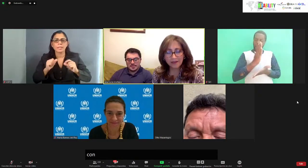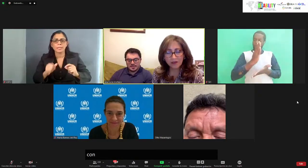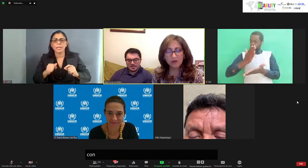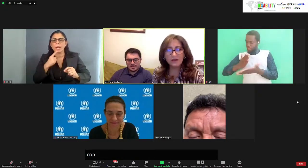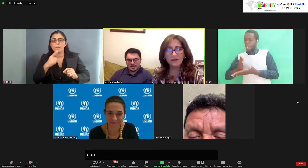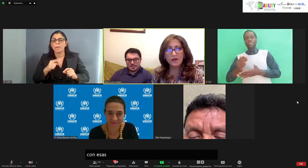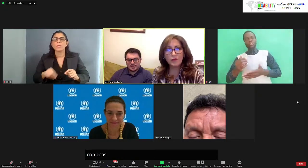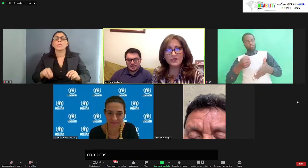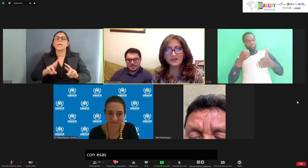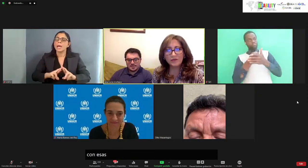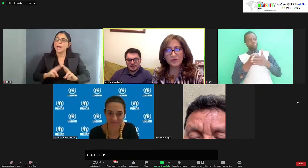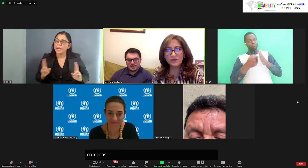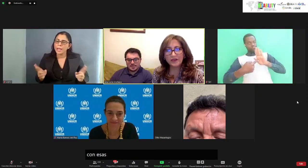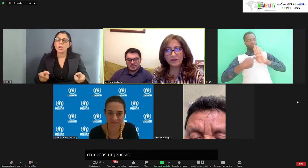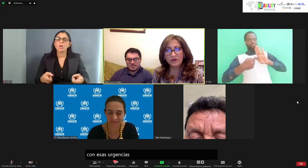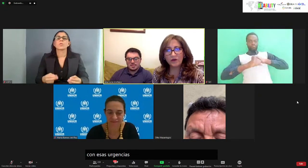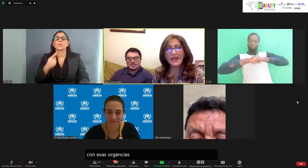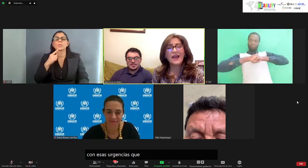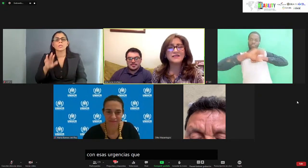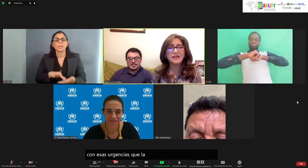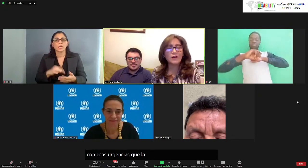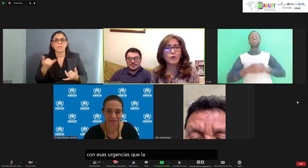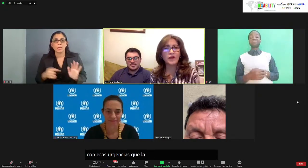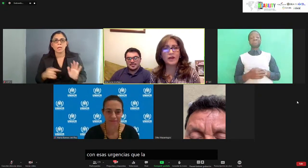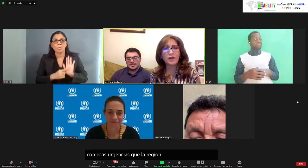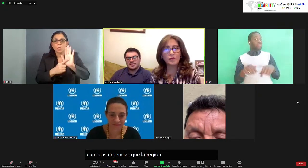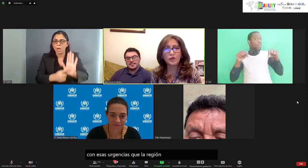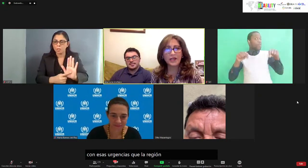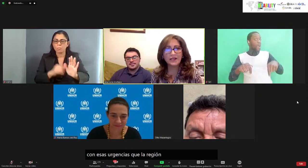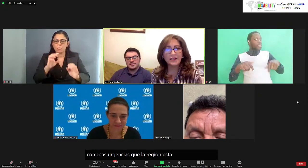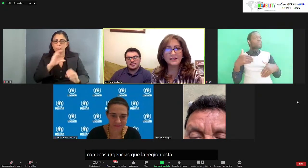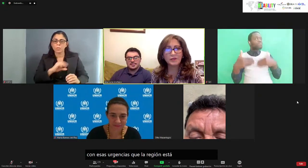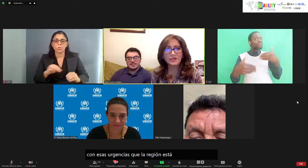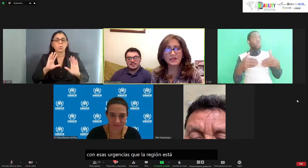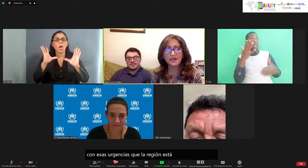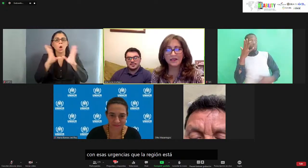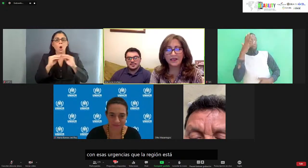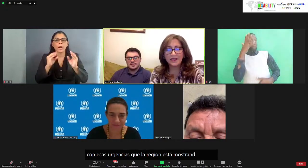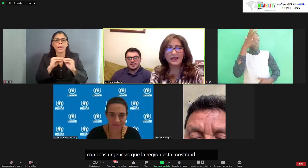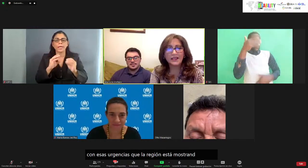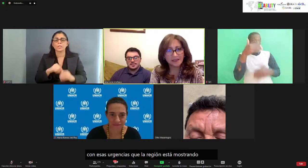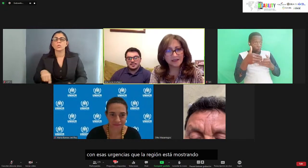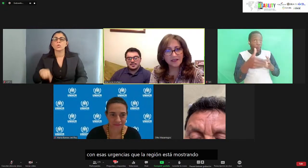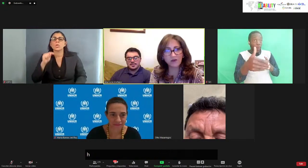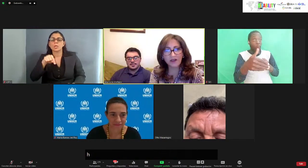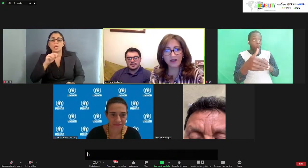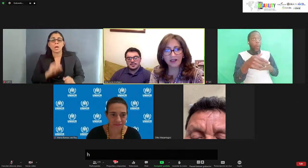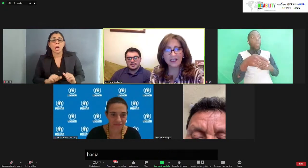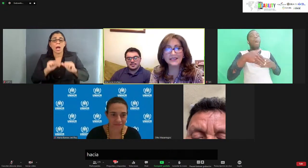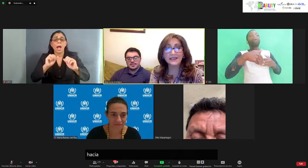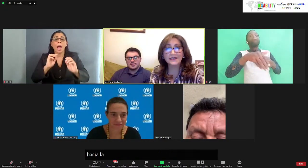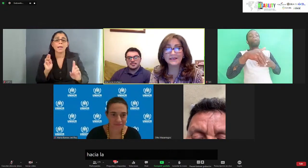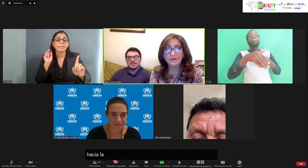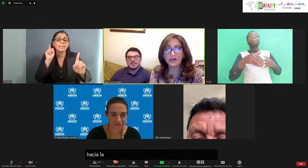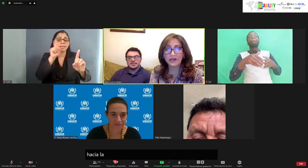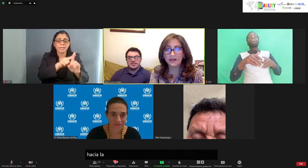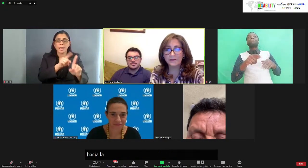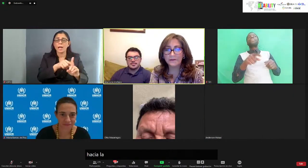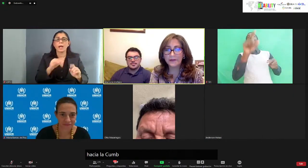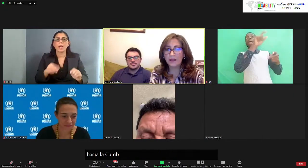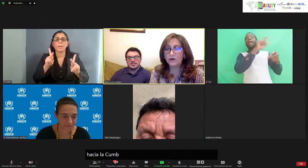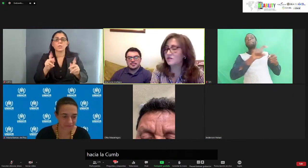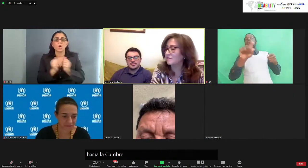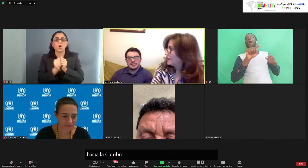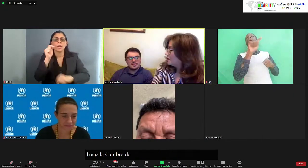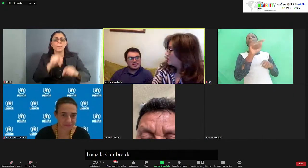urgencies that the region is showing today towards the world summit disabilities world